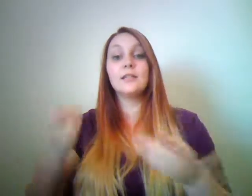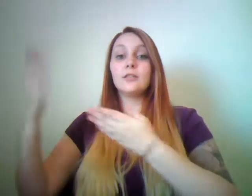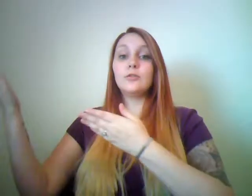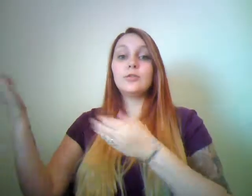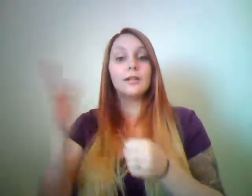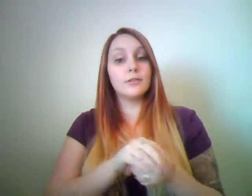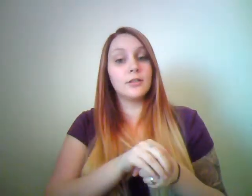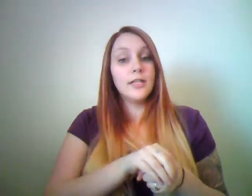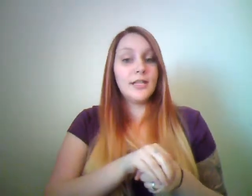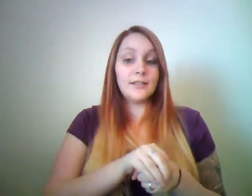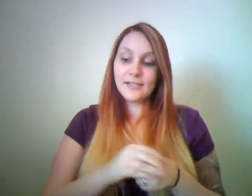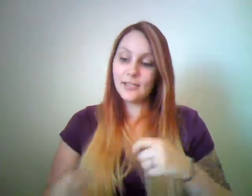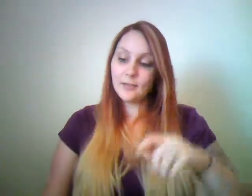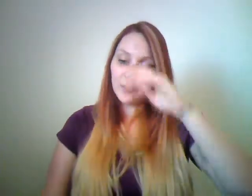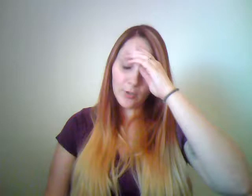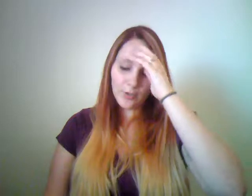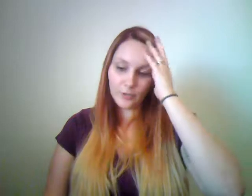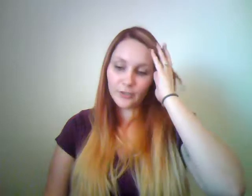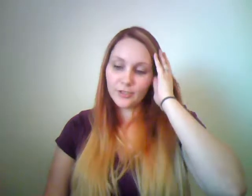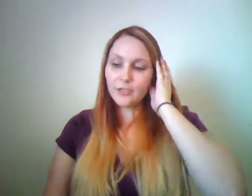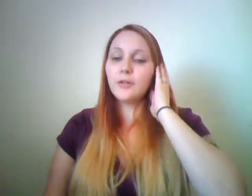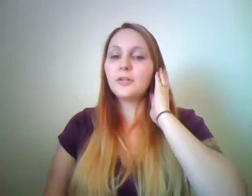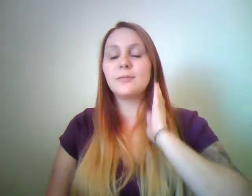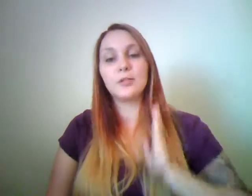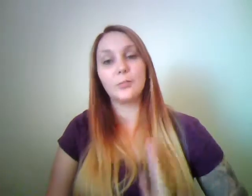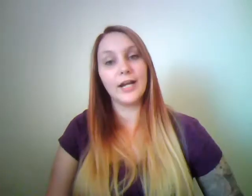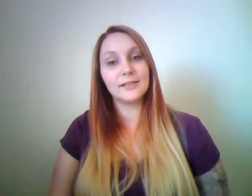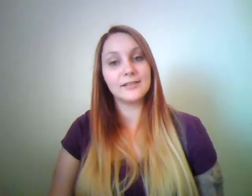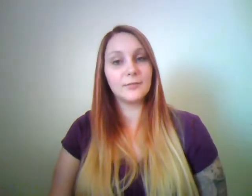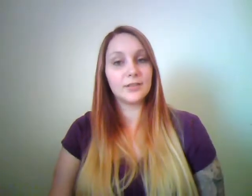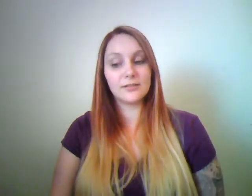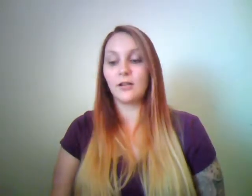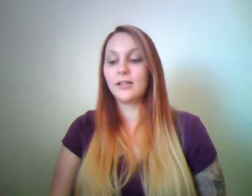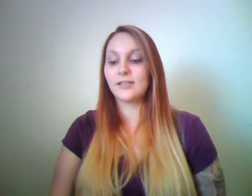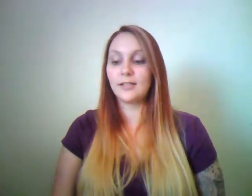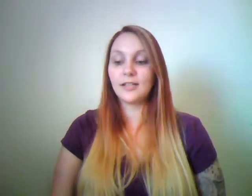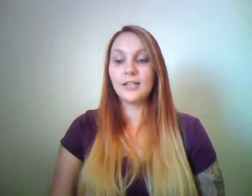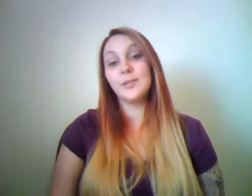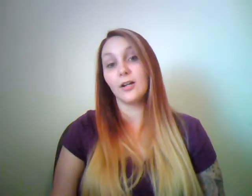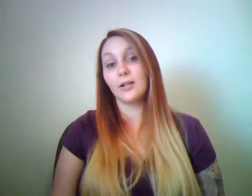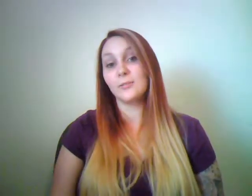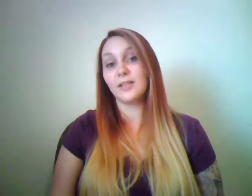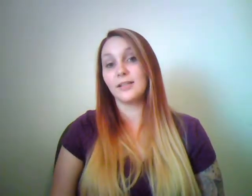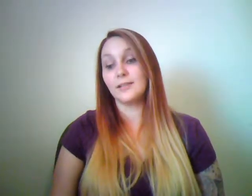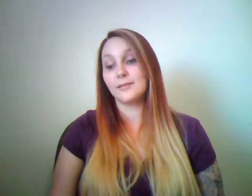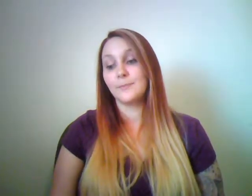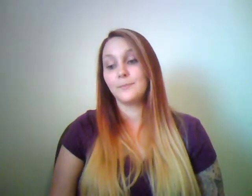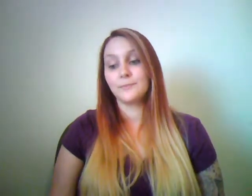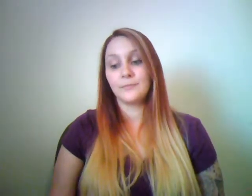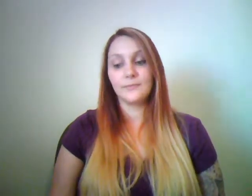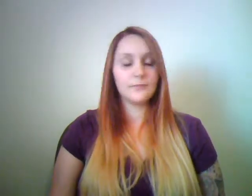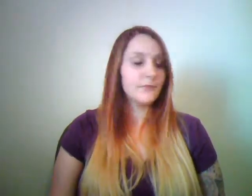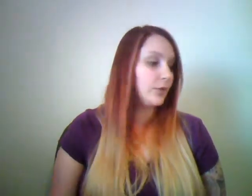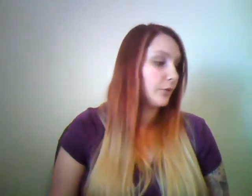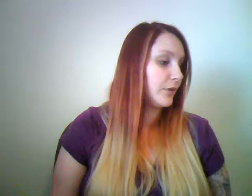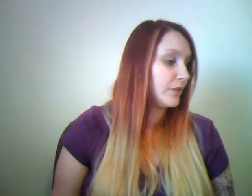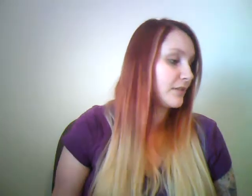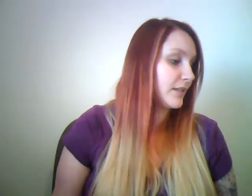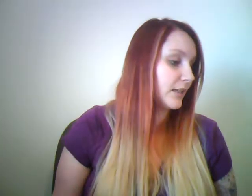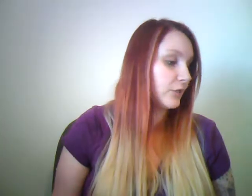you cover. And that's going to be a part where you're going to notice when you're practicing with the song, it's going to kind of be hard because, you know, they're singing, you've